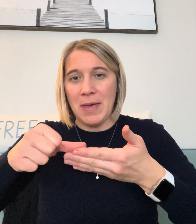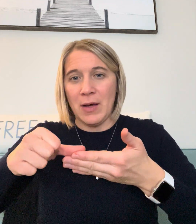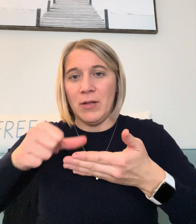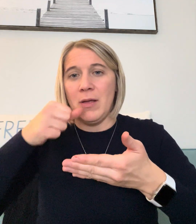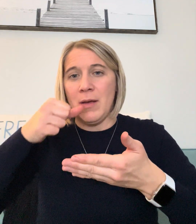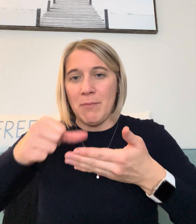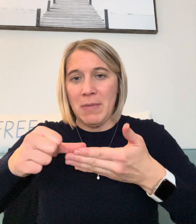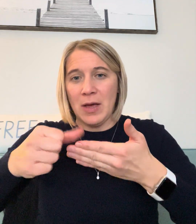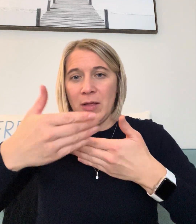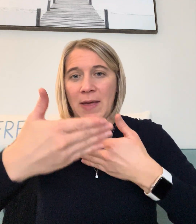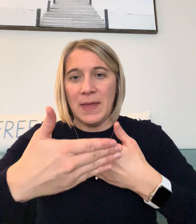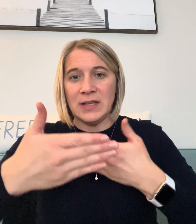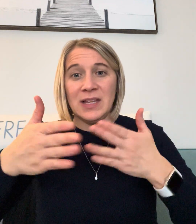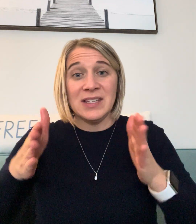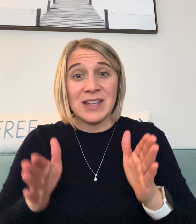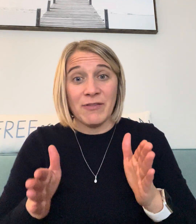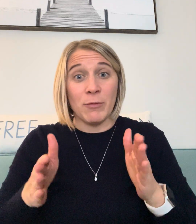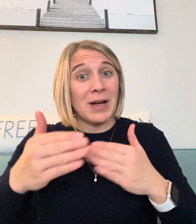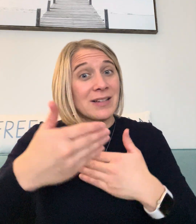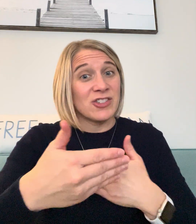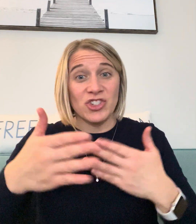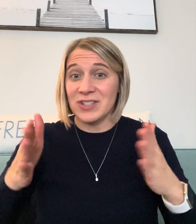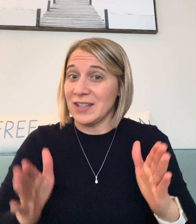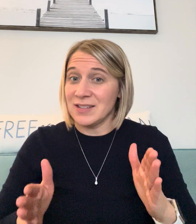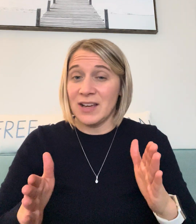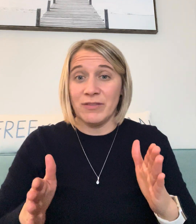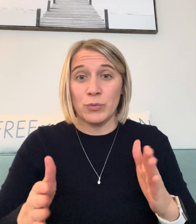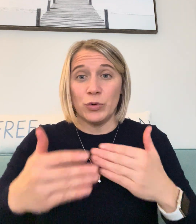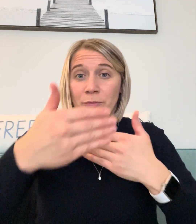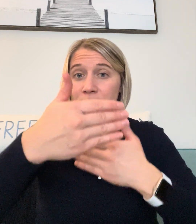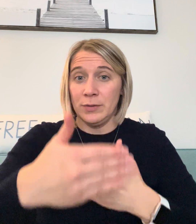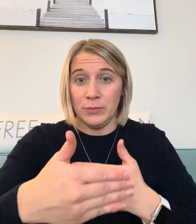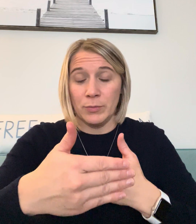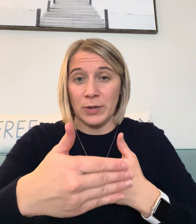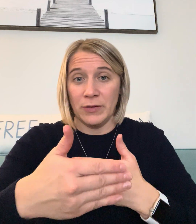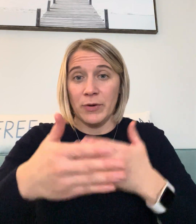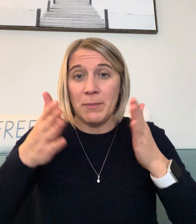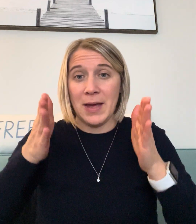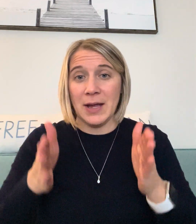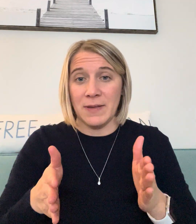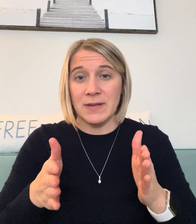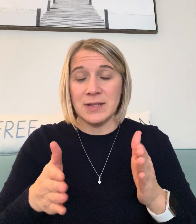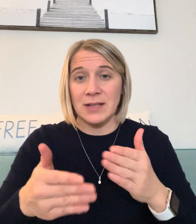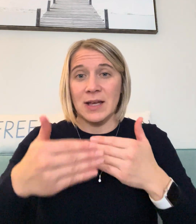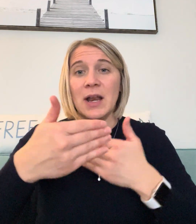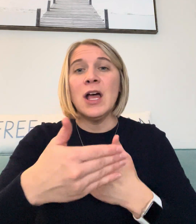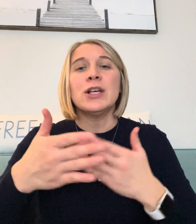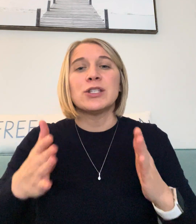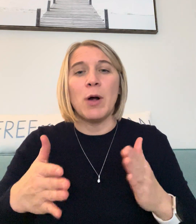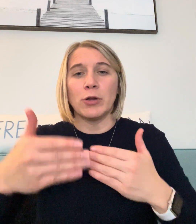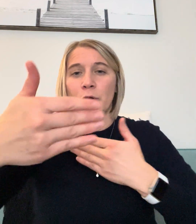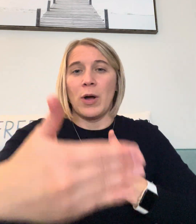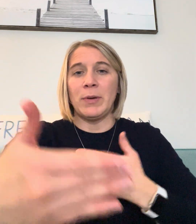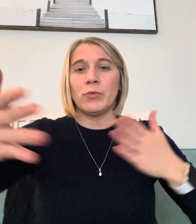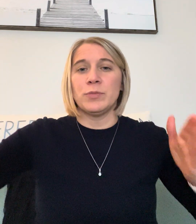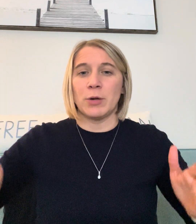Mail, and then sign for box is just like the sign for room. We're putting the front and back and then the sides on. Smaller though. I mean, rooms are